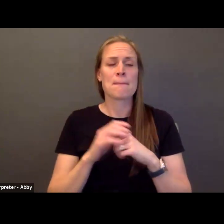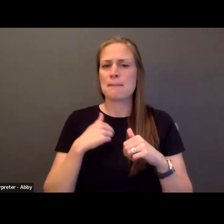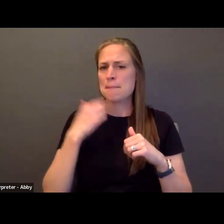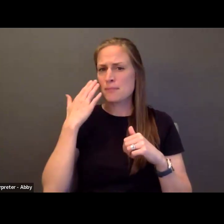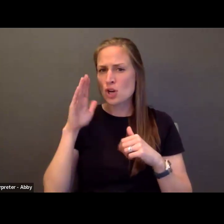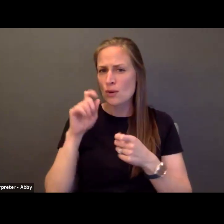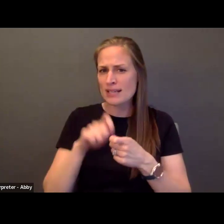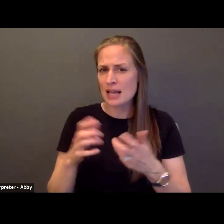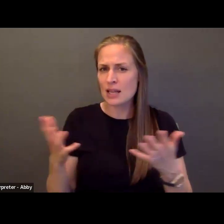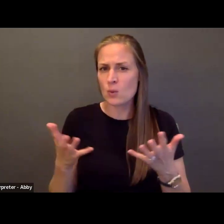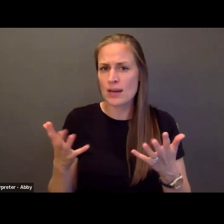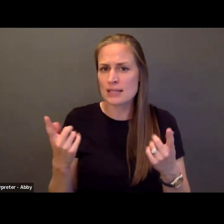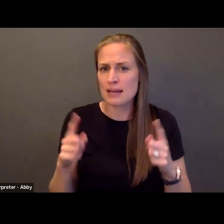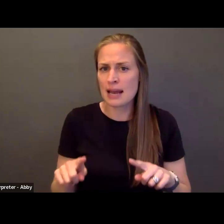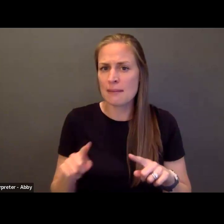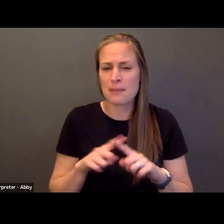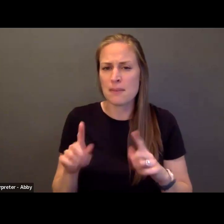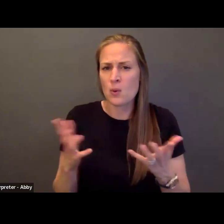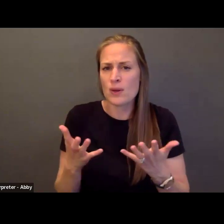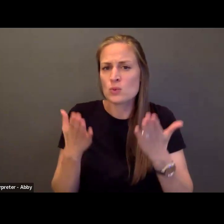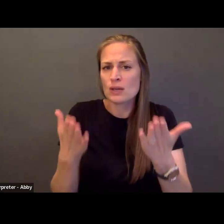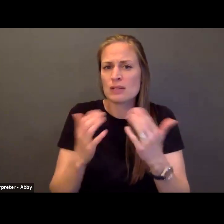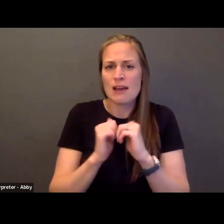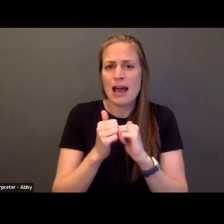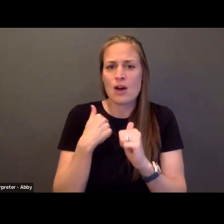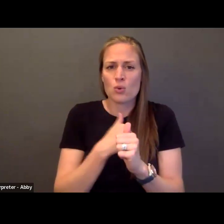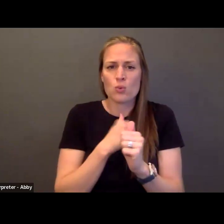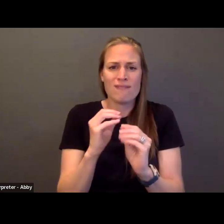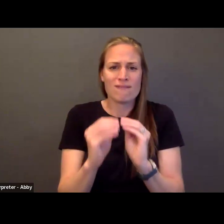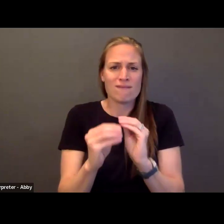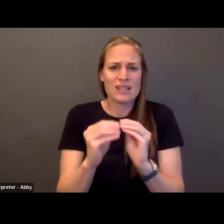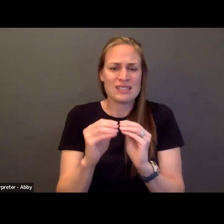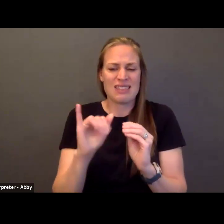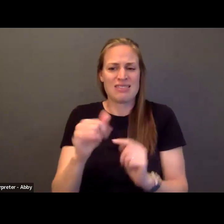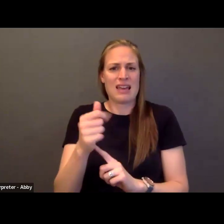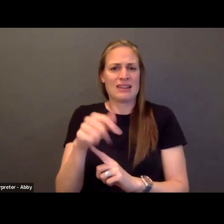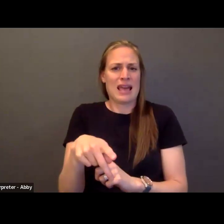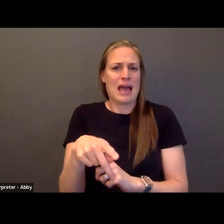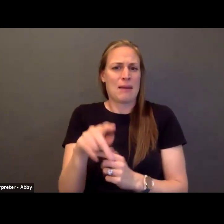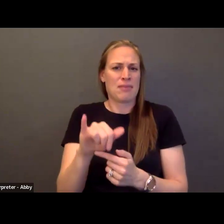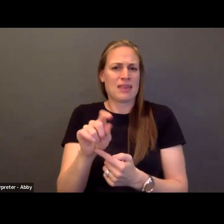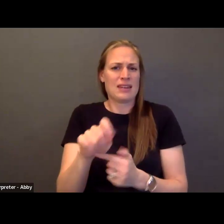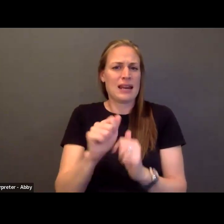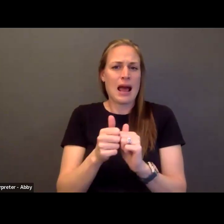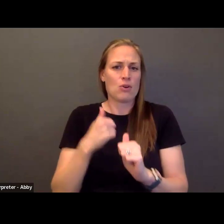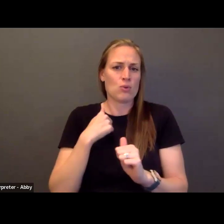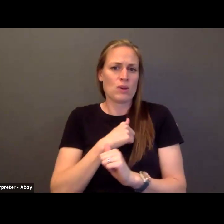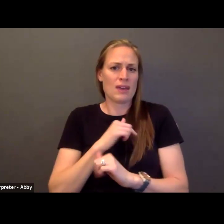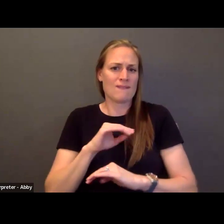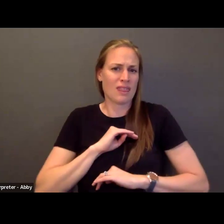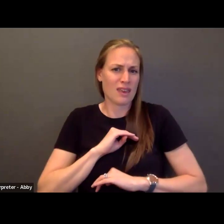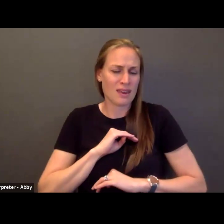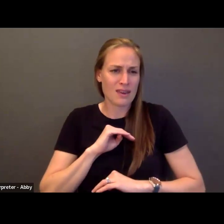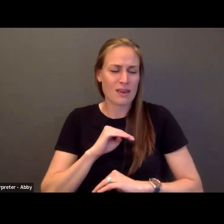do we fix, or how do we fill this gap? How do we fill this need? Like, there's a conversation